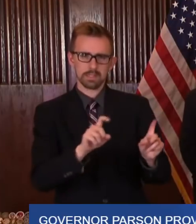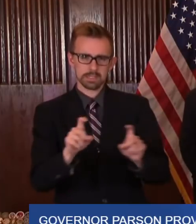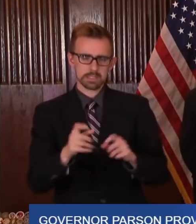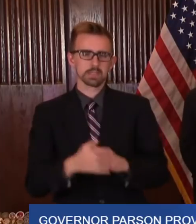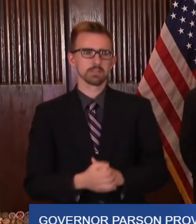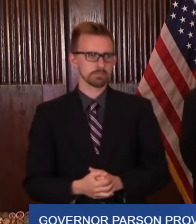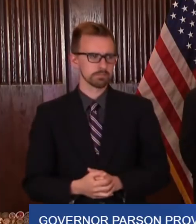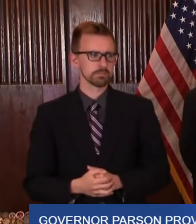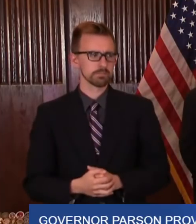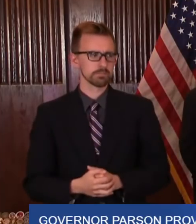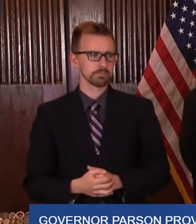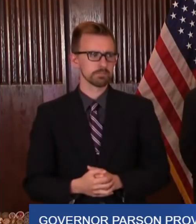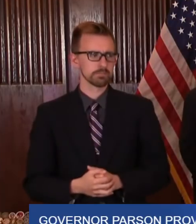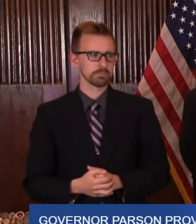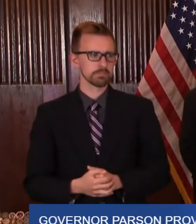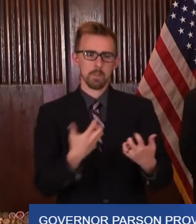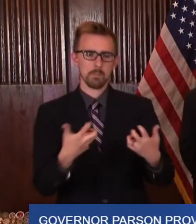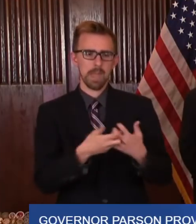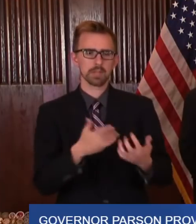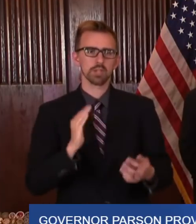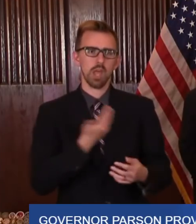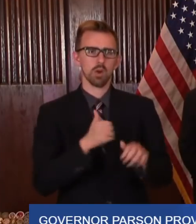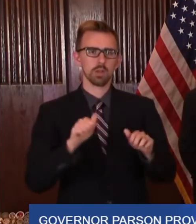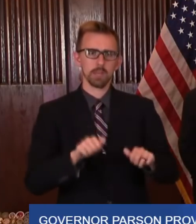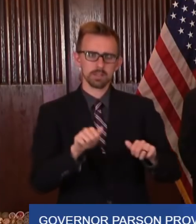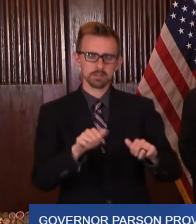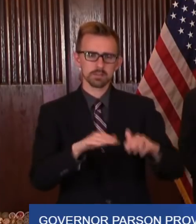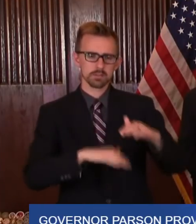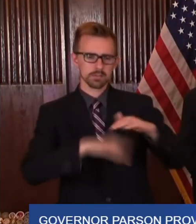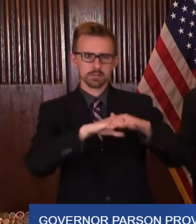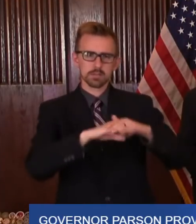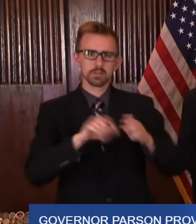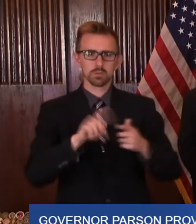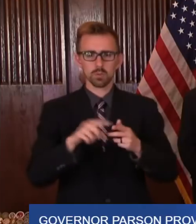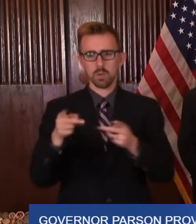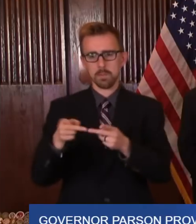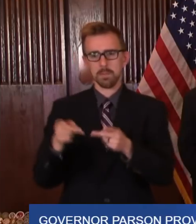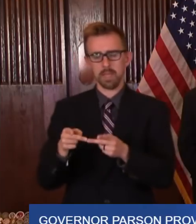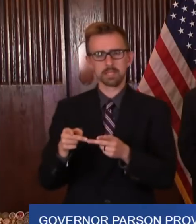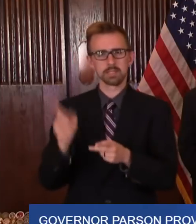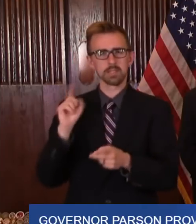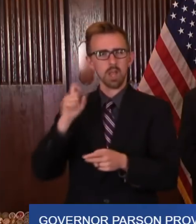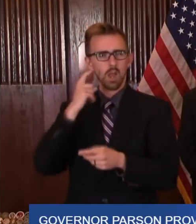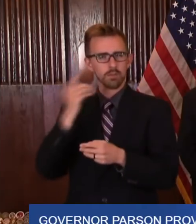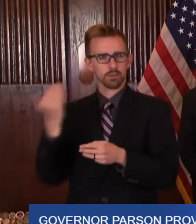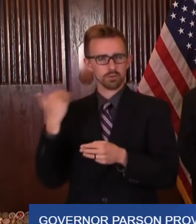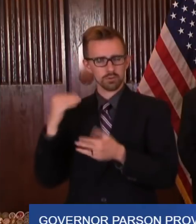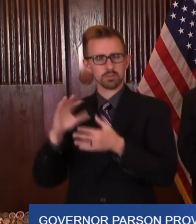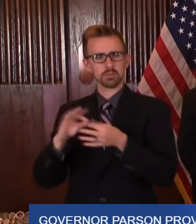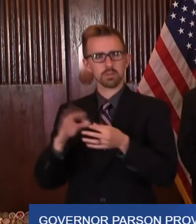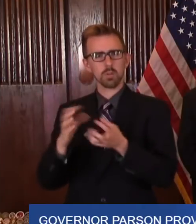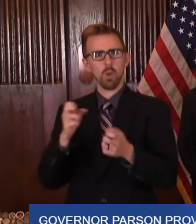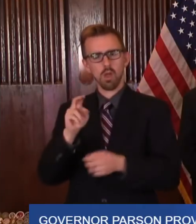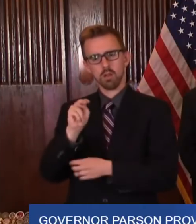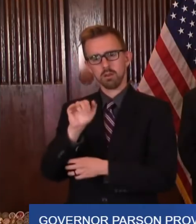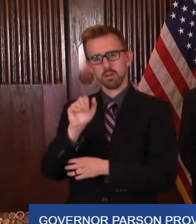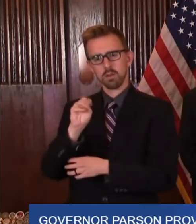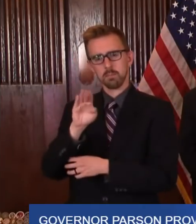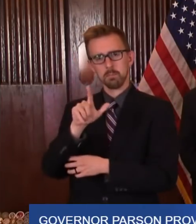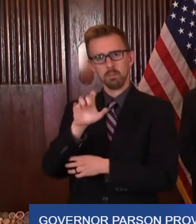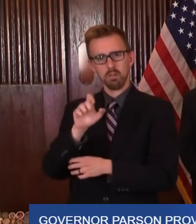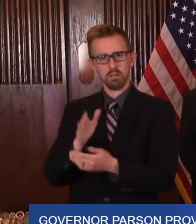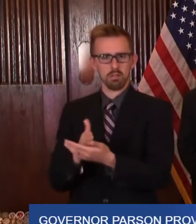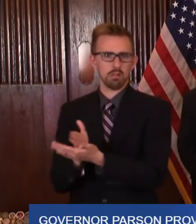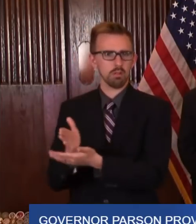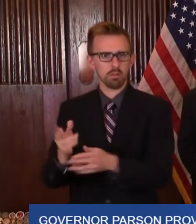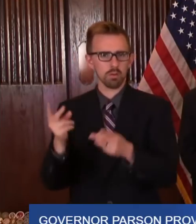So much of what we're doing now is matching up our capacity to a place. And you've heard the governor talk about the ability to be nimble and move things around.